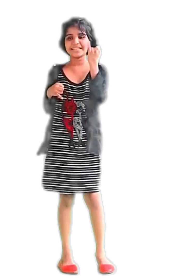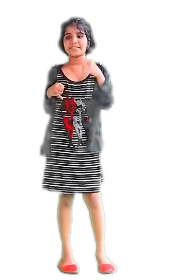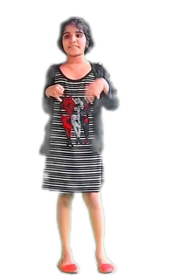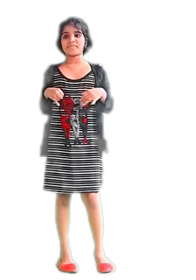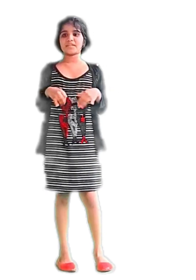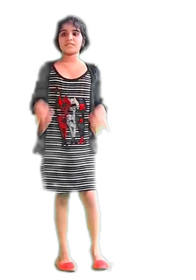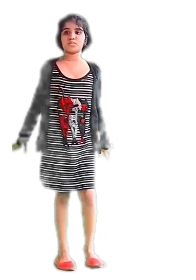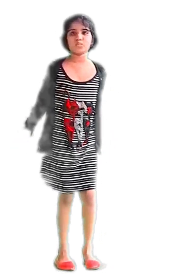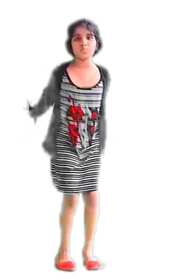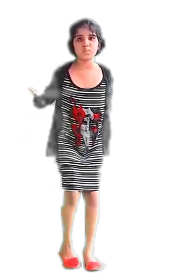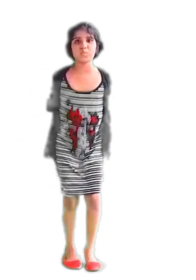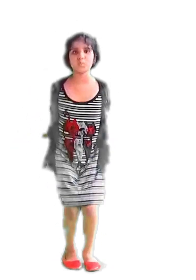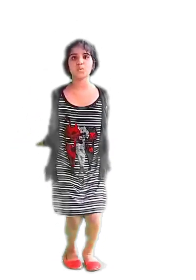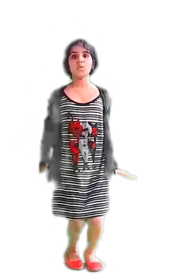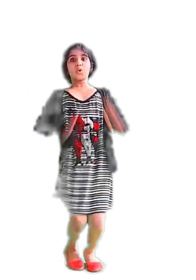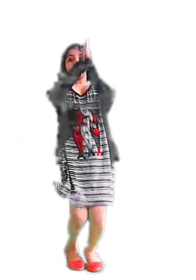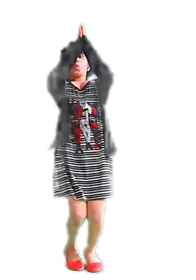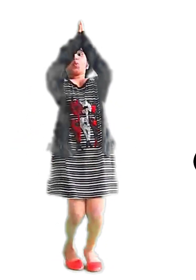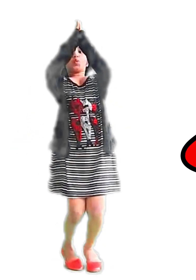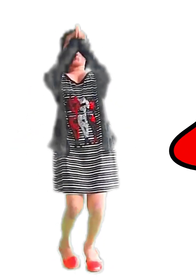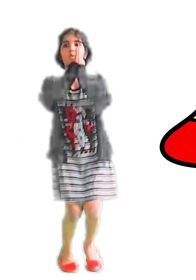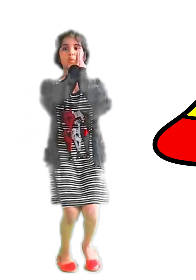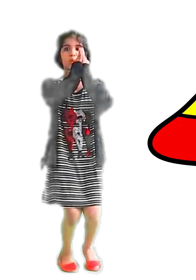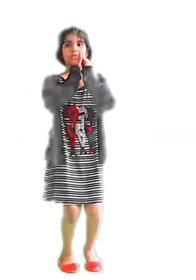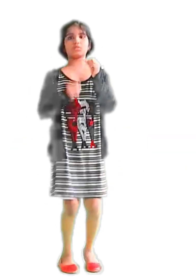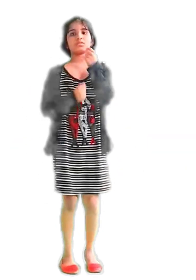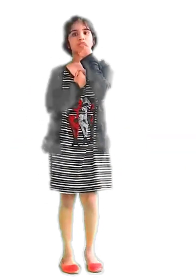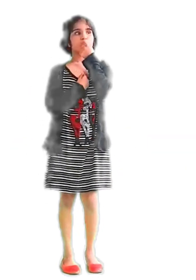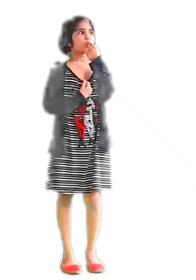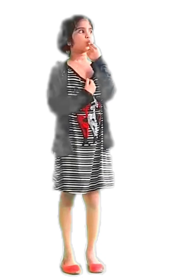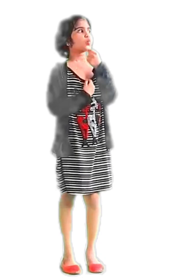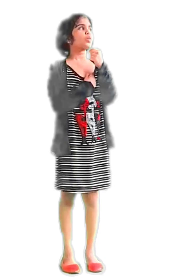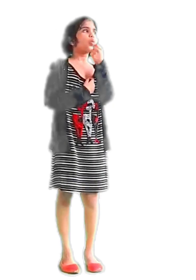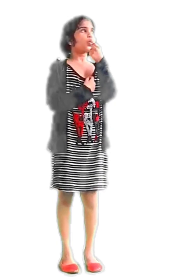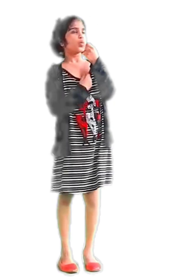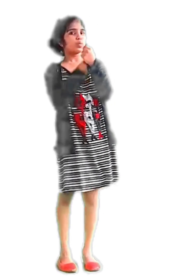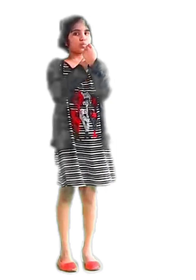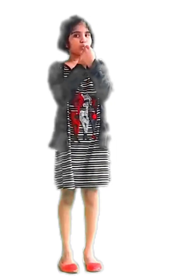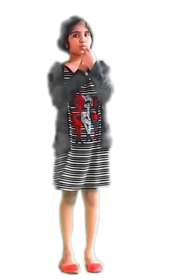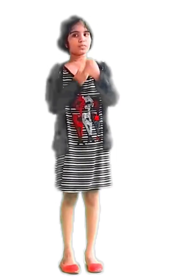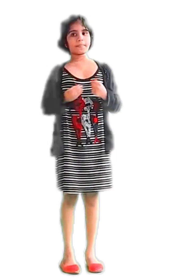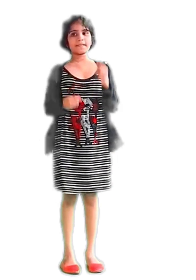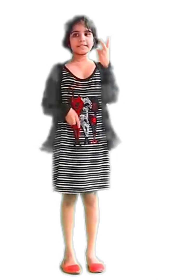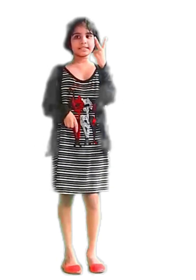J, J, jet. J, J, juice. K,